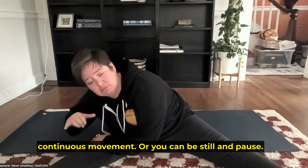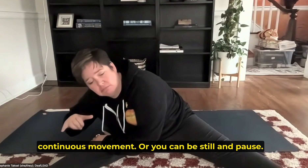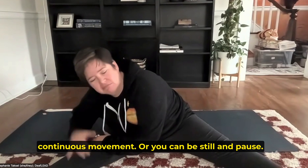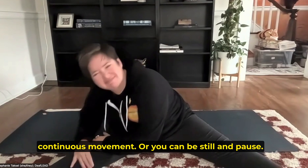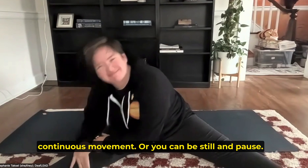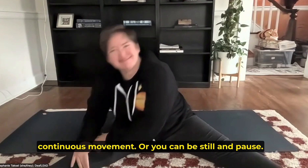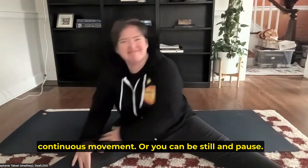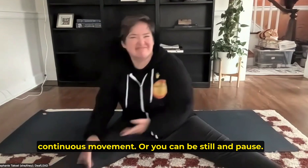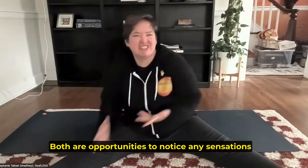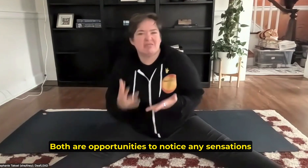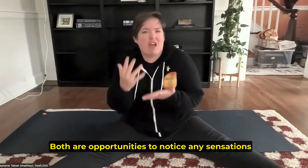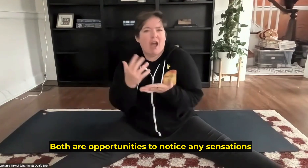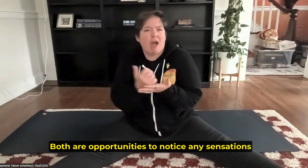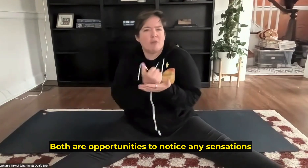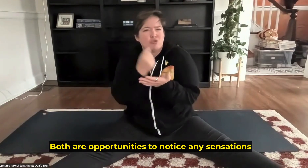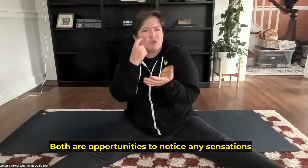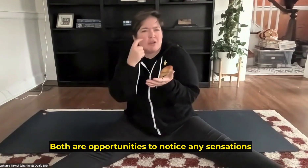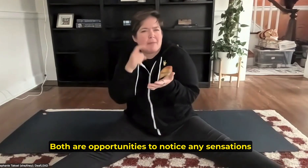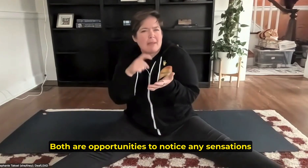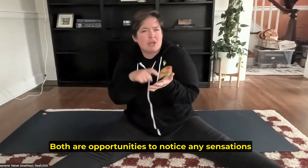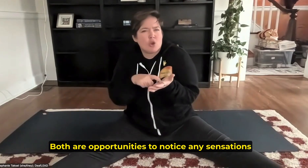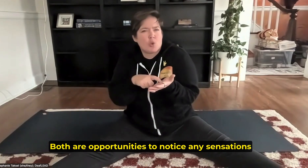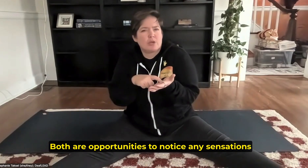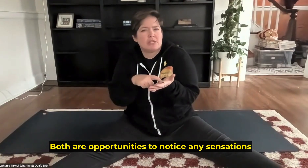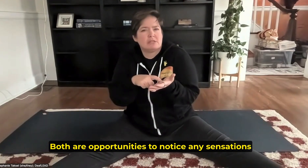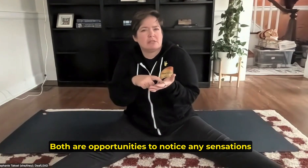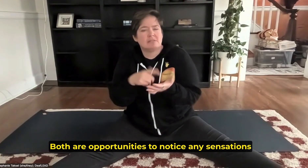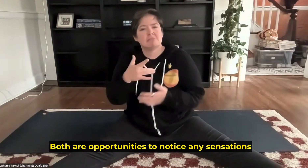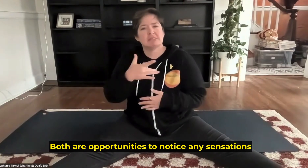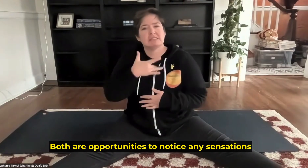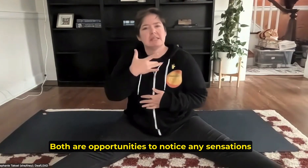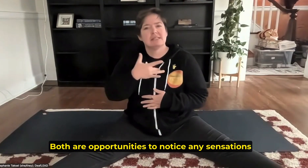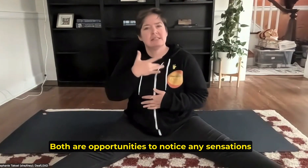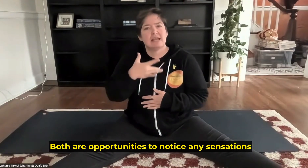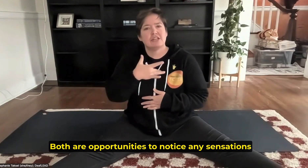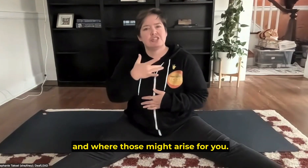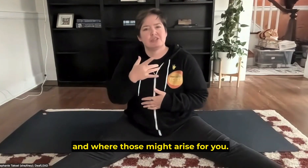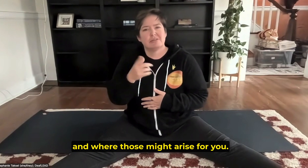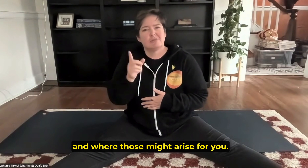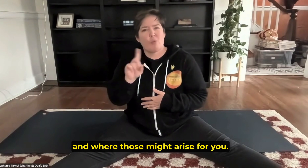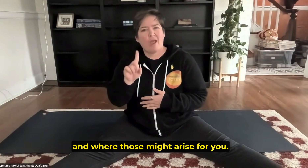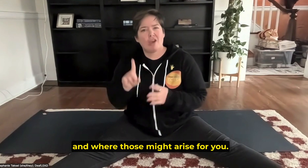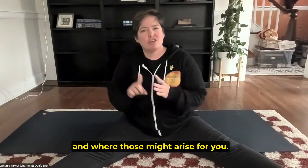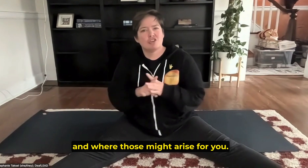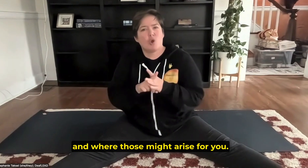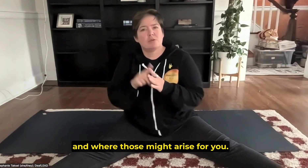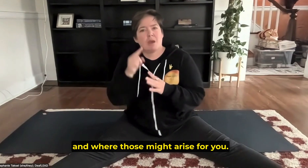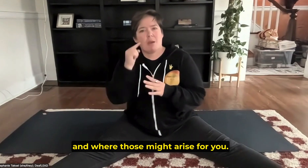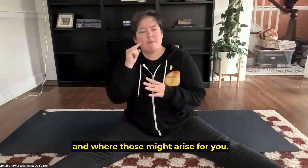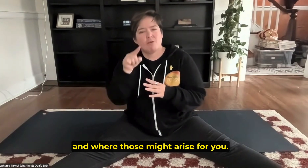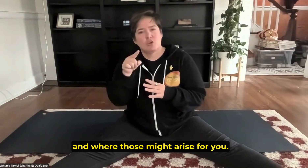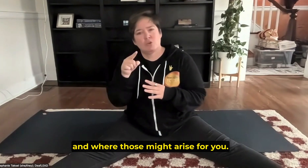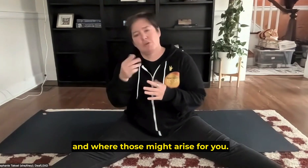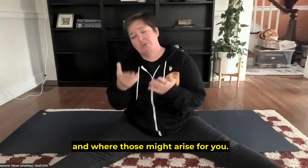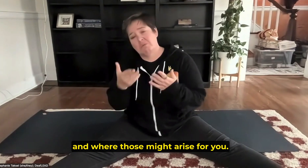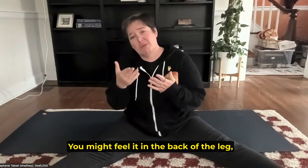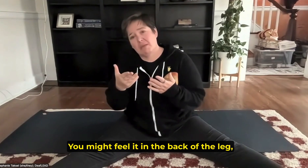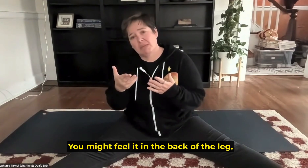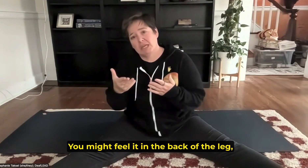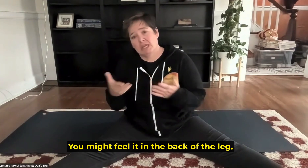pause. Both are opportunities to notice any sensations and where those might arise for you. You might feel